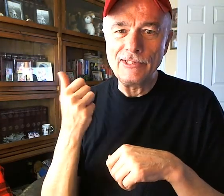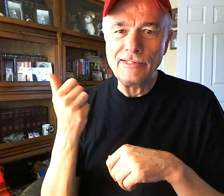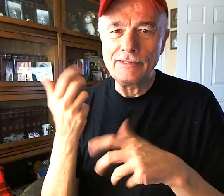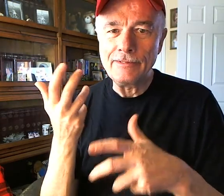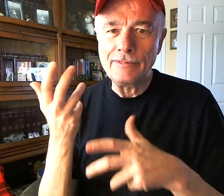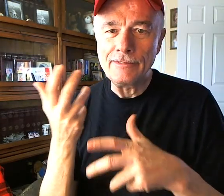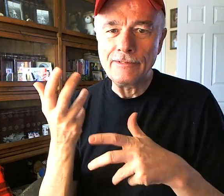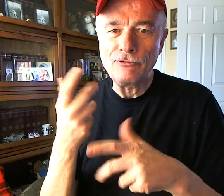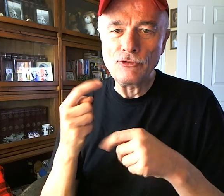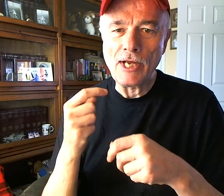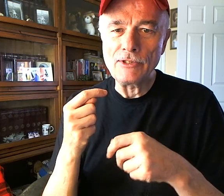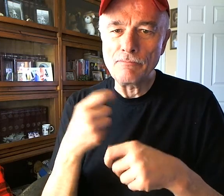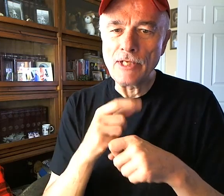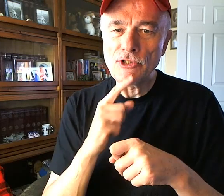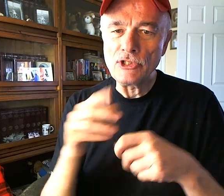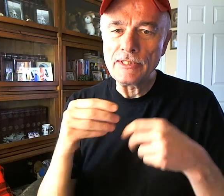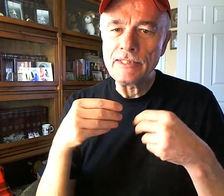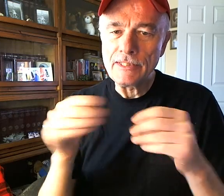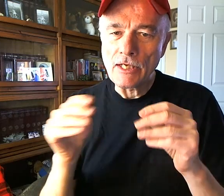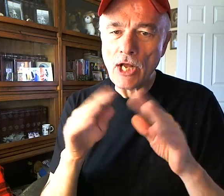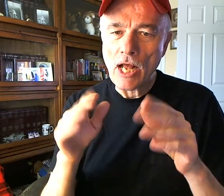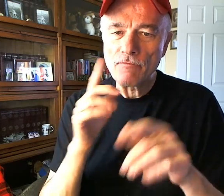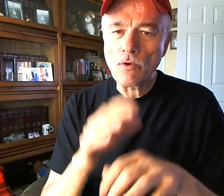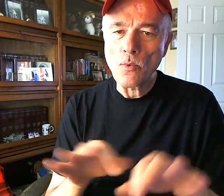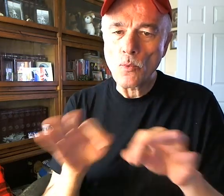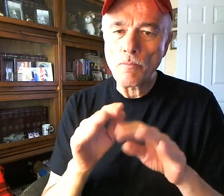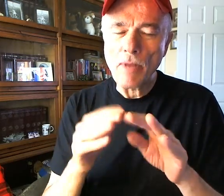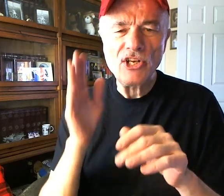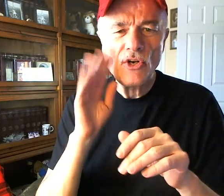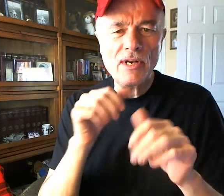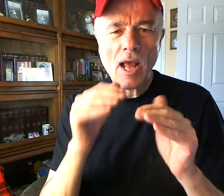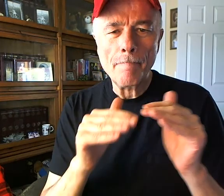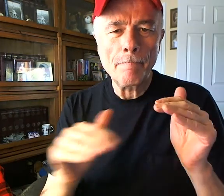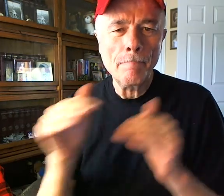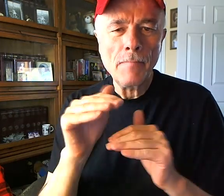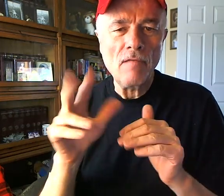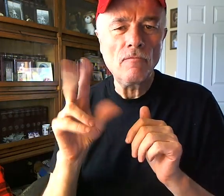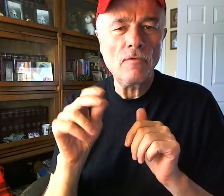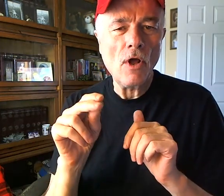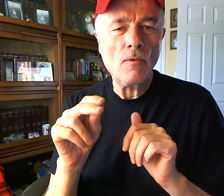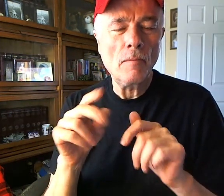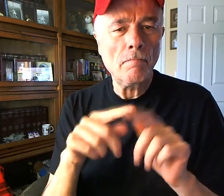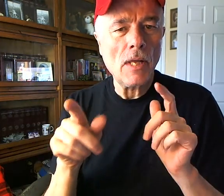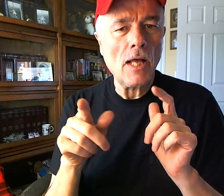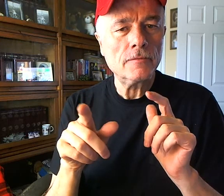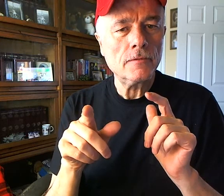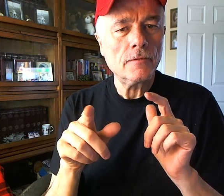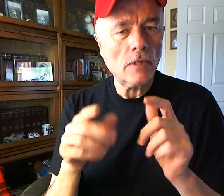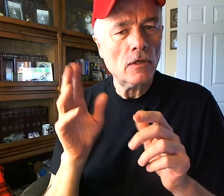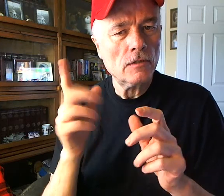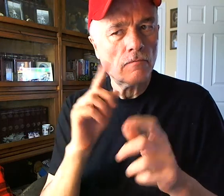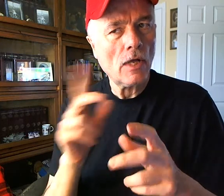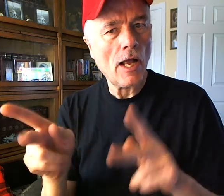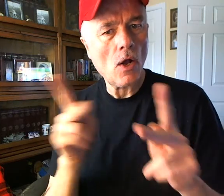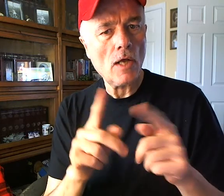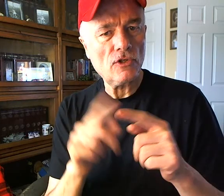very different. Before, it was really dark in here. You'd have the wood paneling. Yeah. No, and we try to brighten it up. We painted the paneling. Yes.